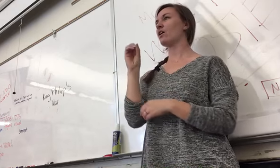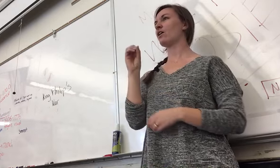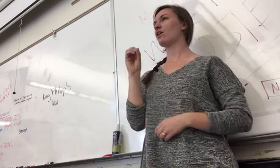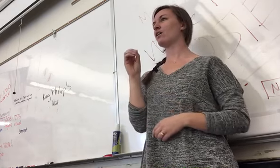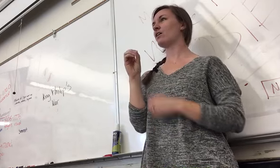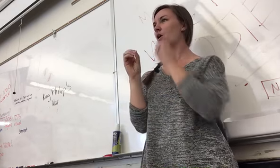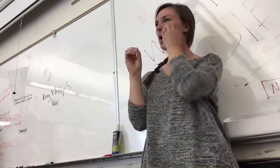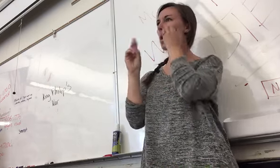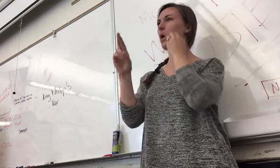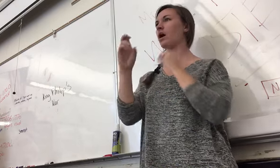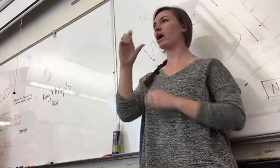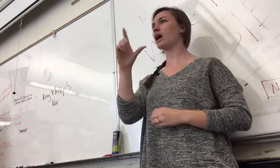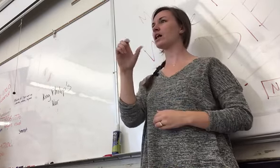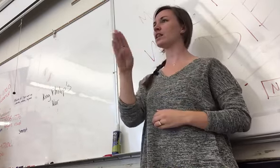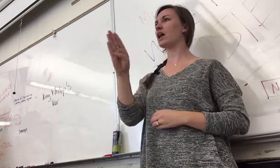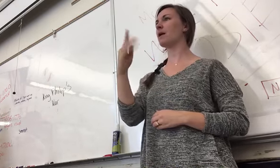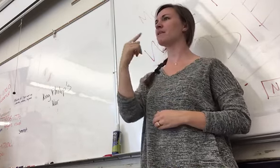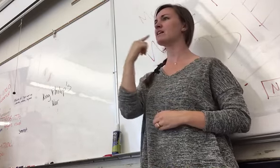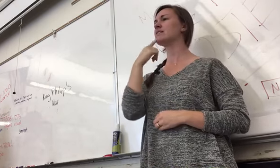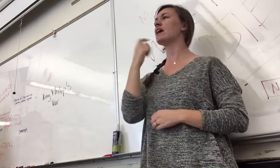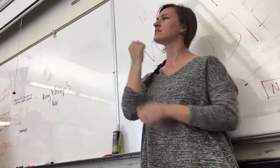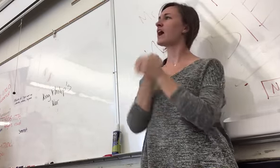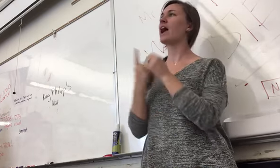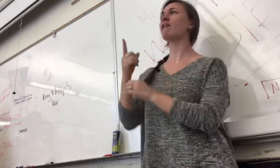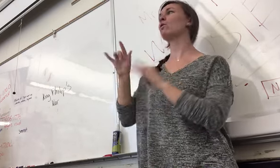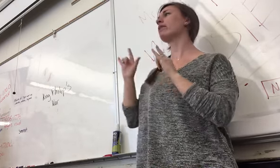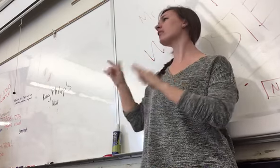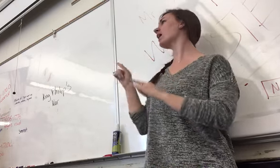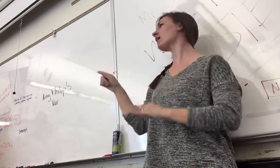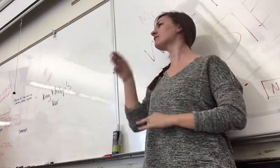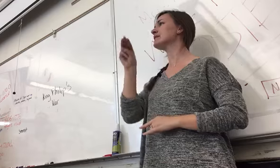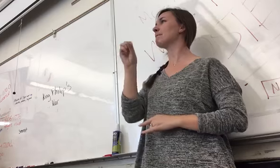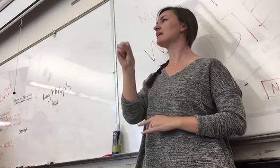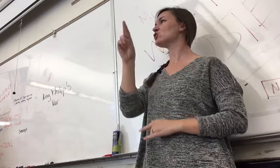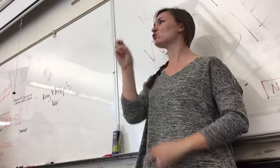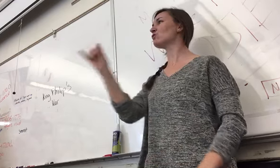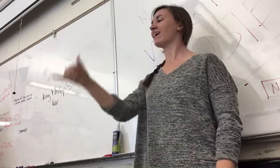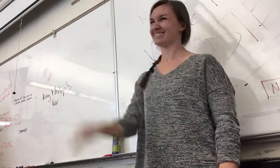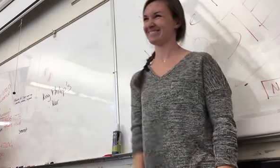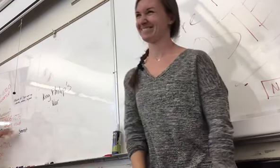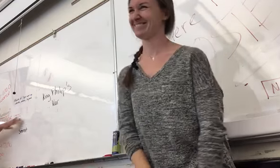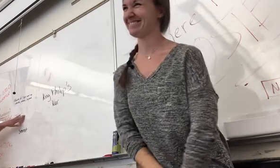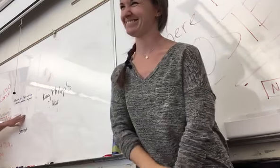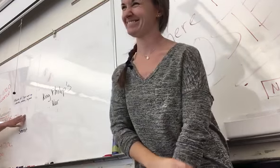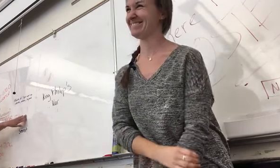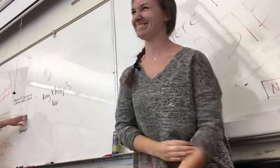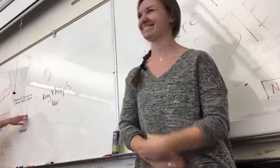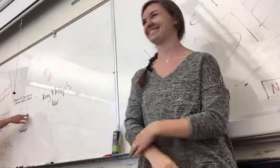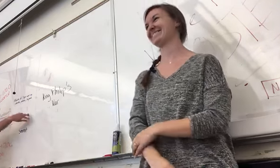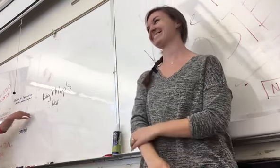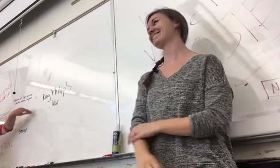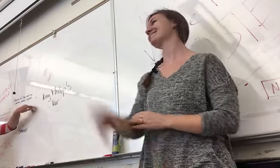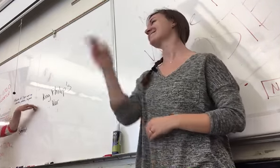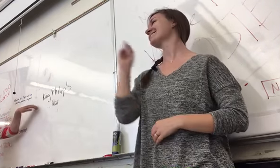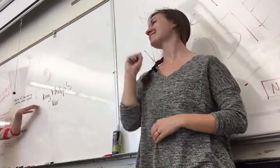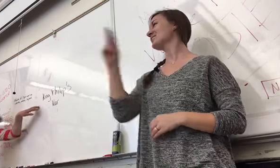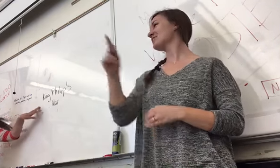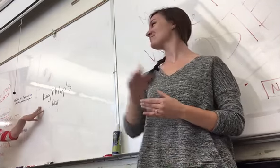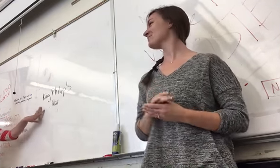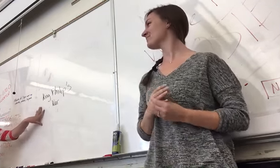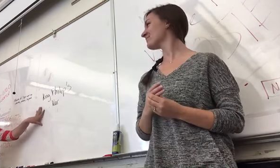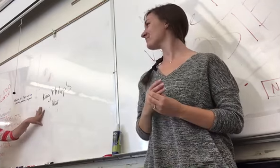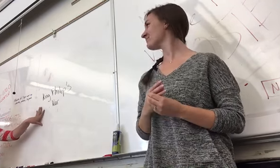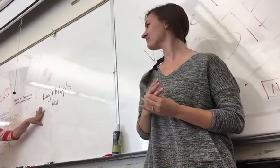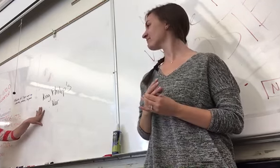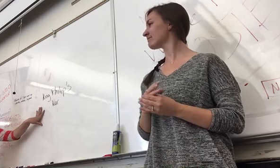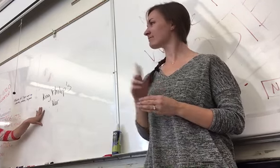is a history club. It starts up in 2 weeks. Probably everyone on Ray Club. Yeah. See ya. I'll never talk to you. Okay, so,